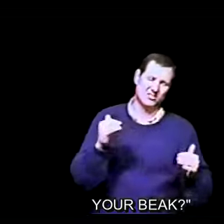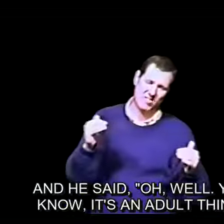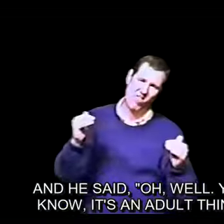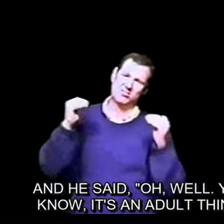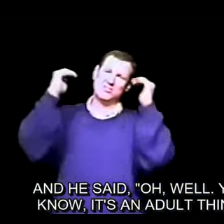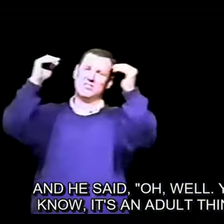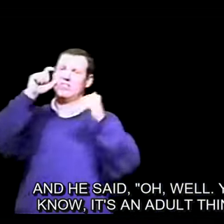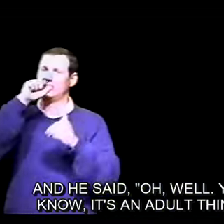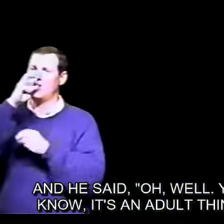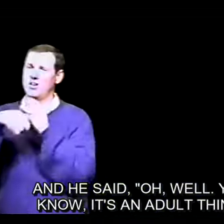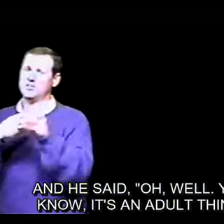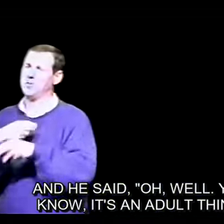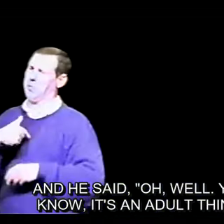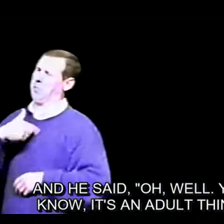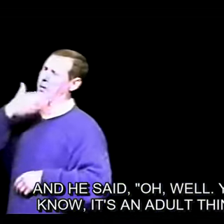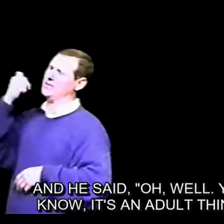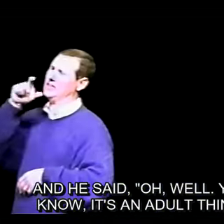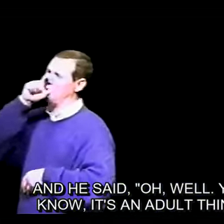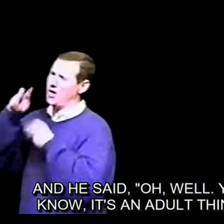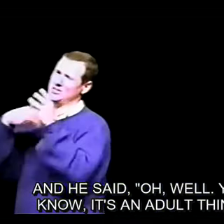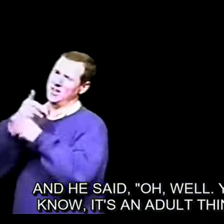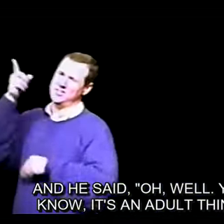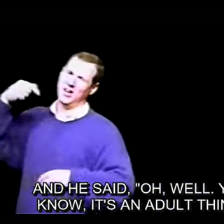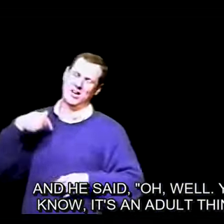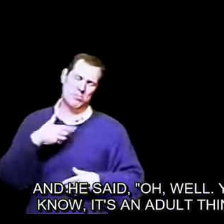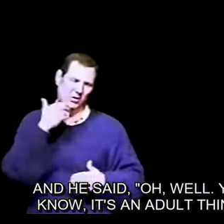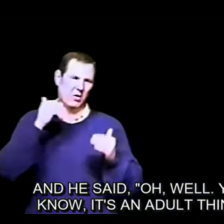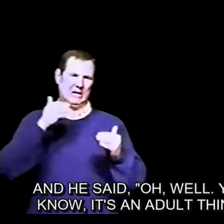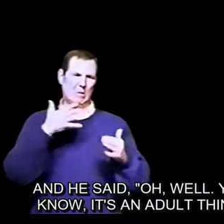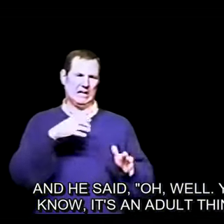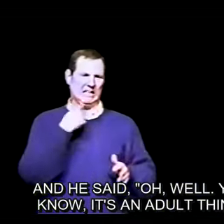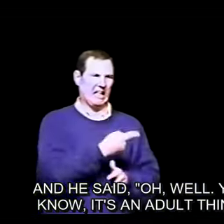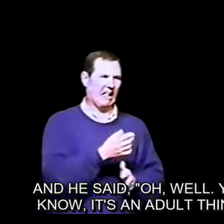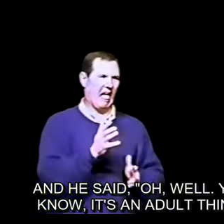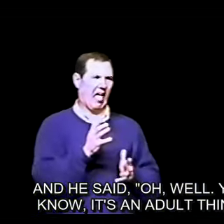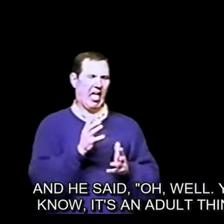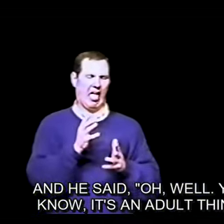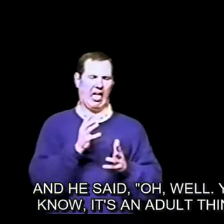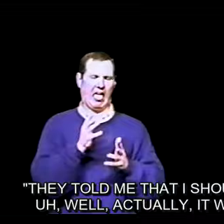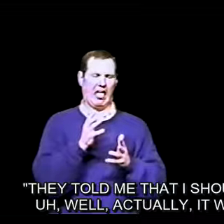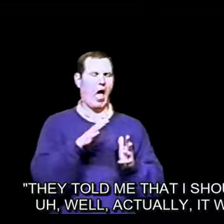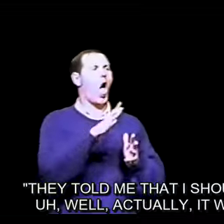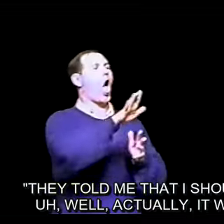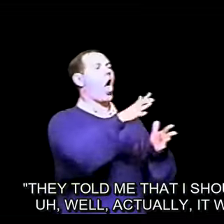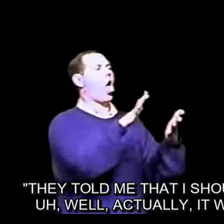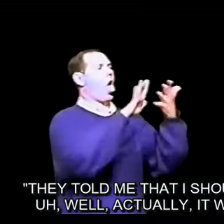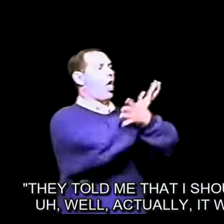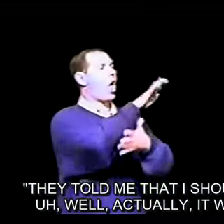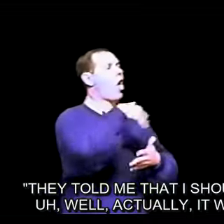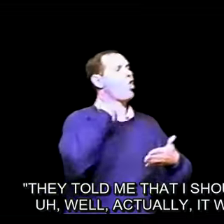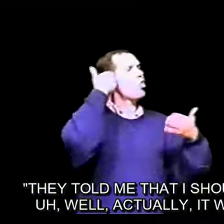well, it's an adult thing. They told me that I